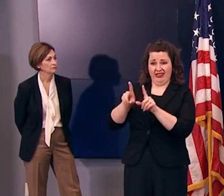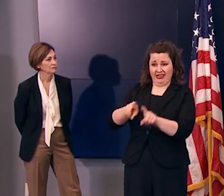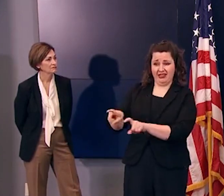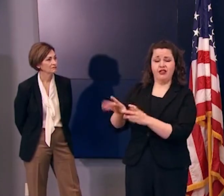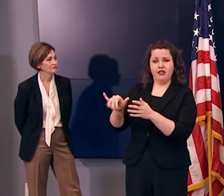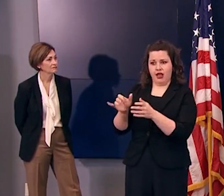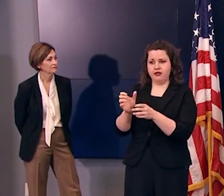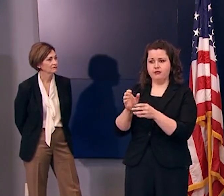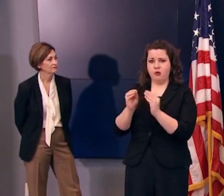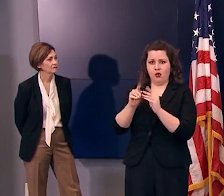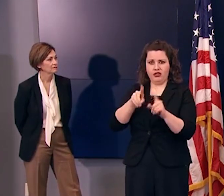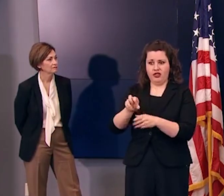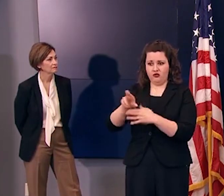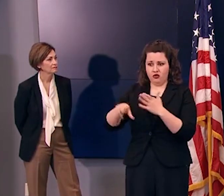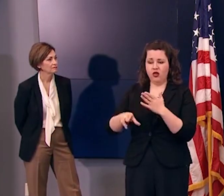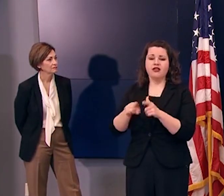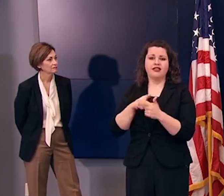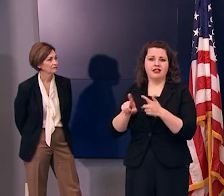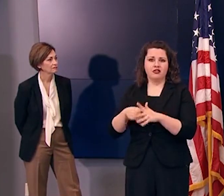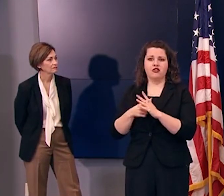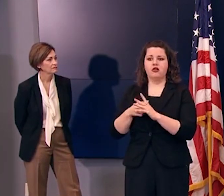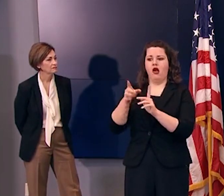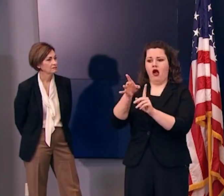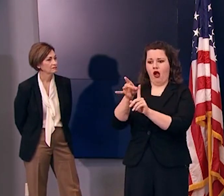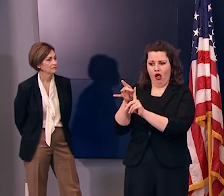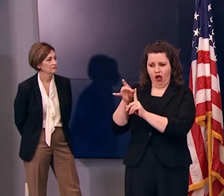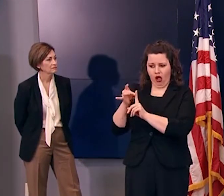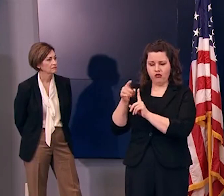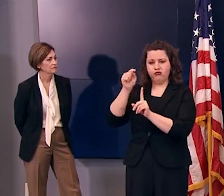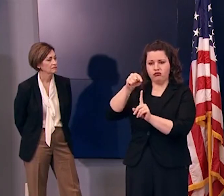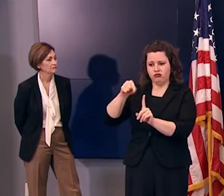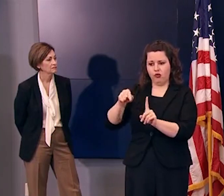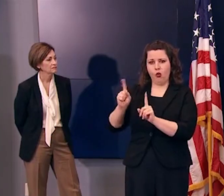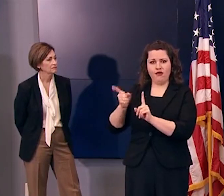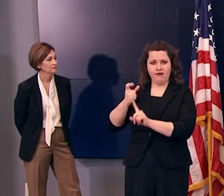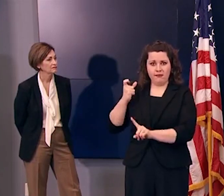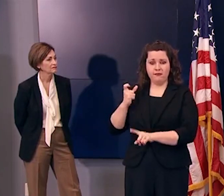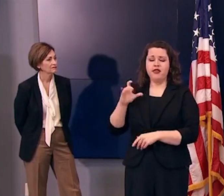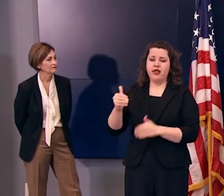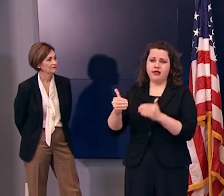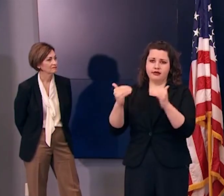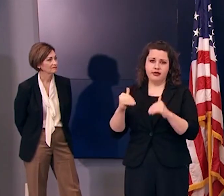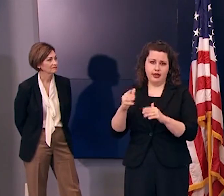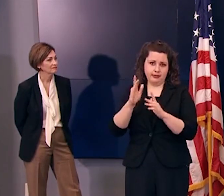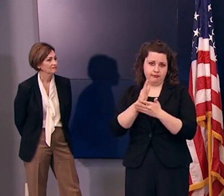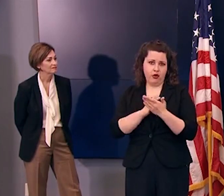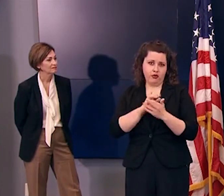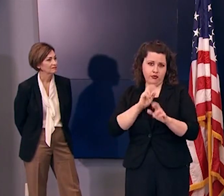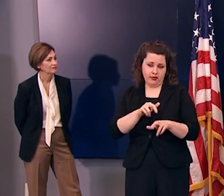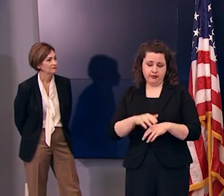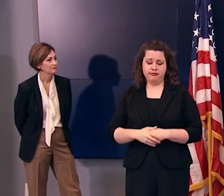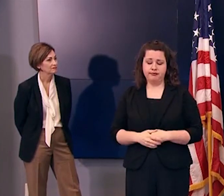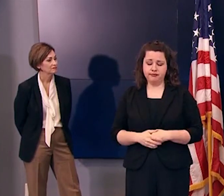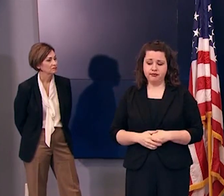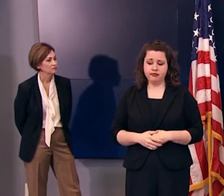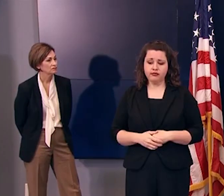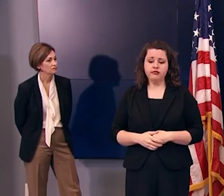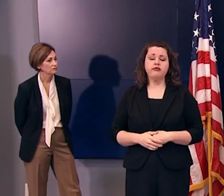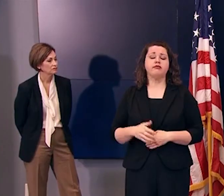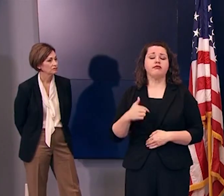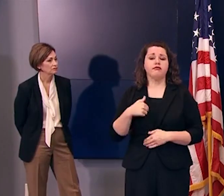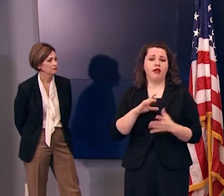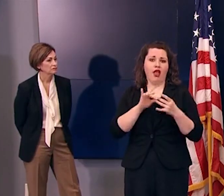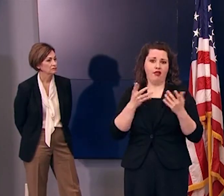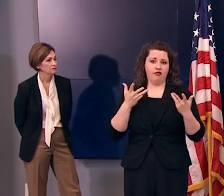test results, we then begin our contact tracing process. This is the next step in the public health response. As I already